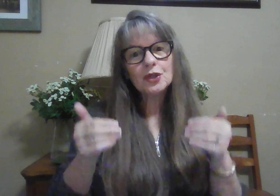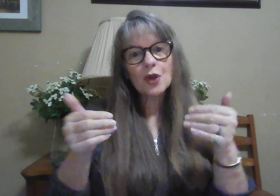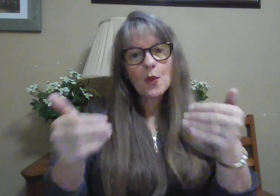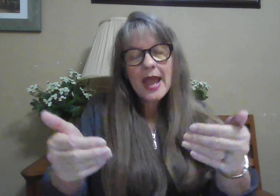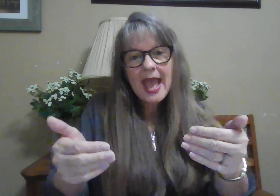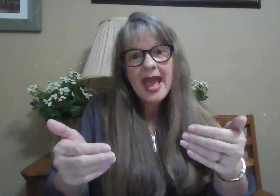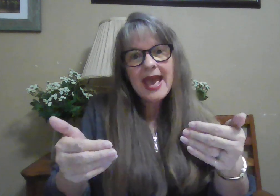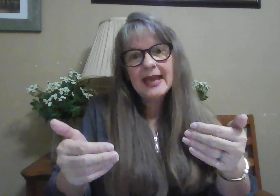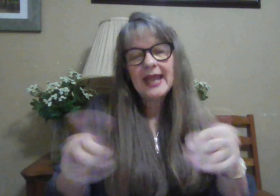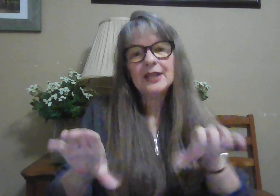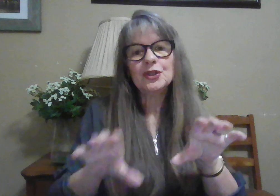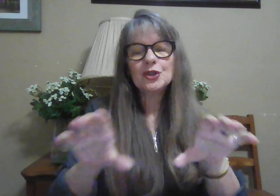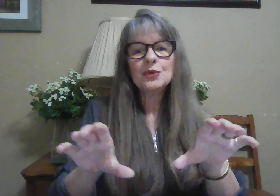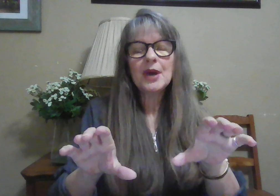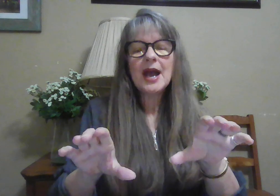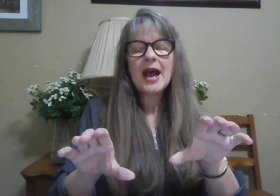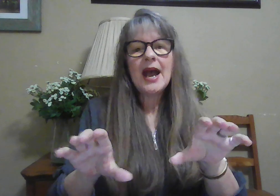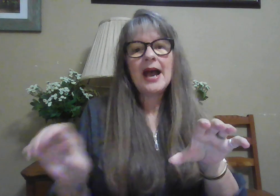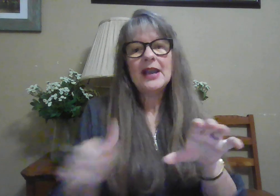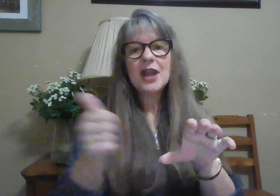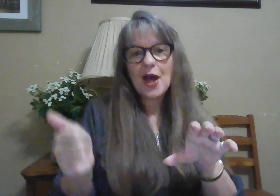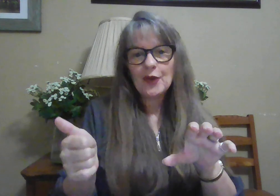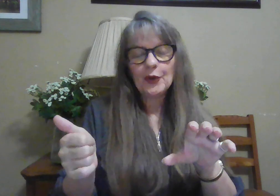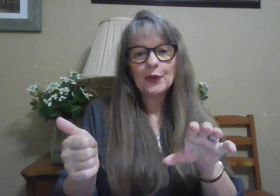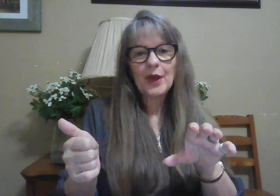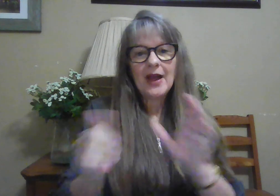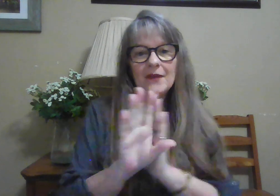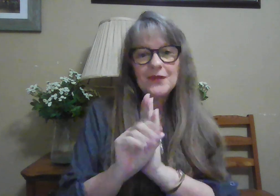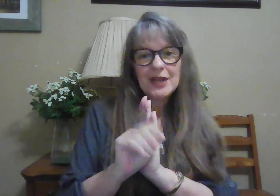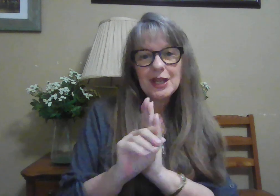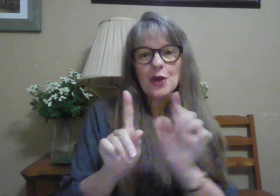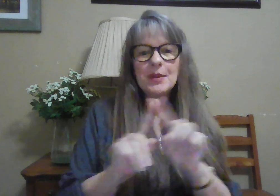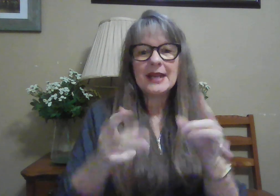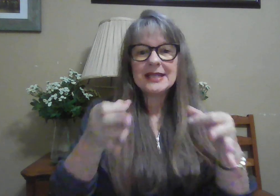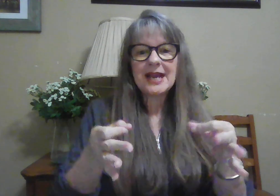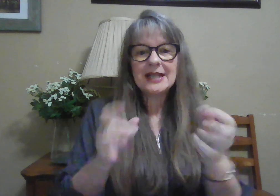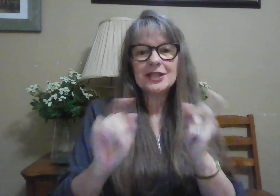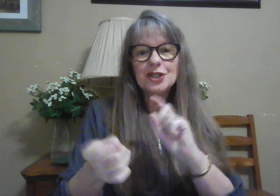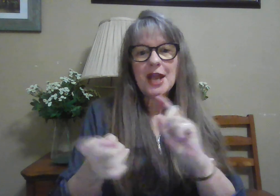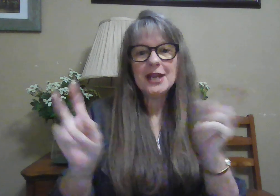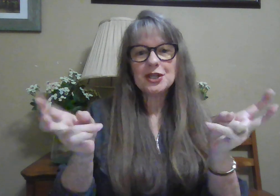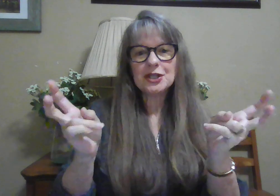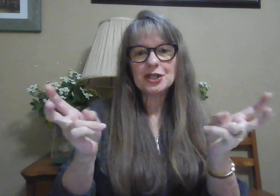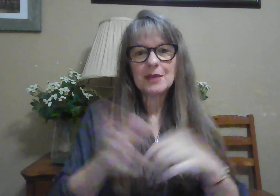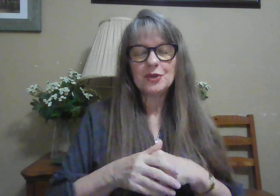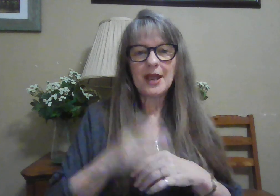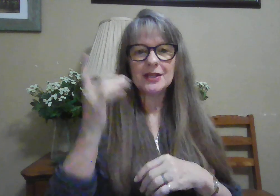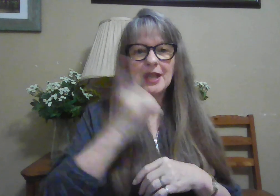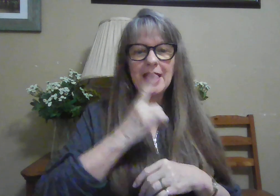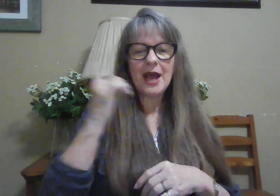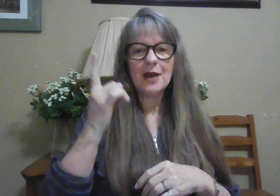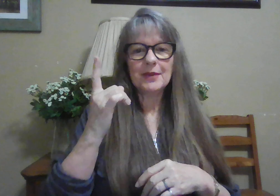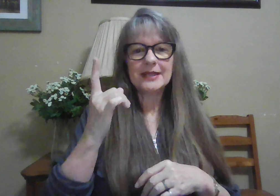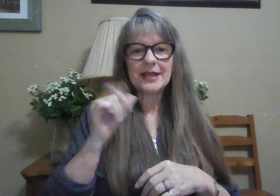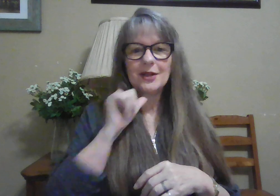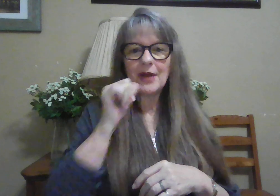go ahead and do another video, but I decided to change the subject because I don't have